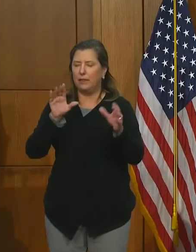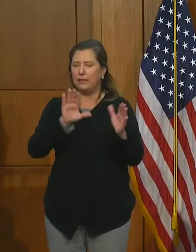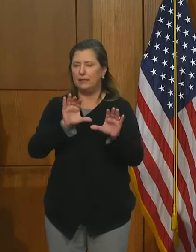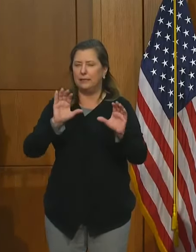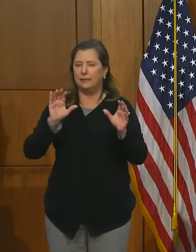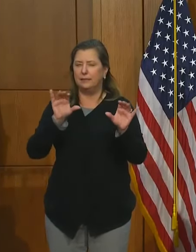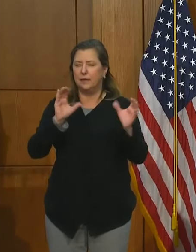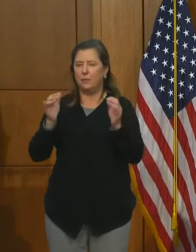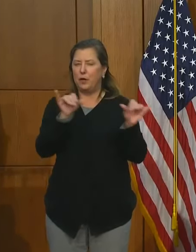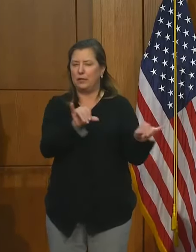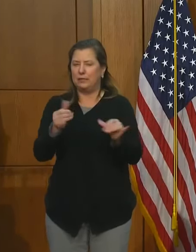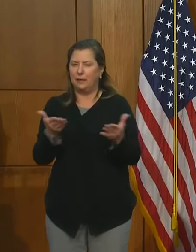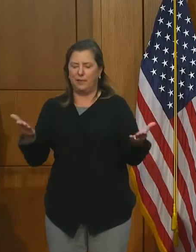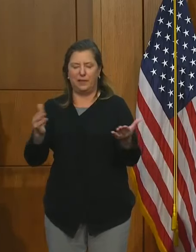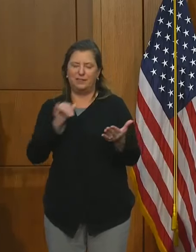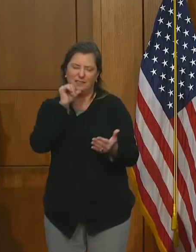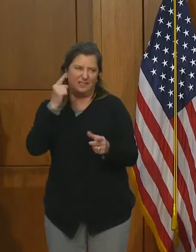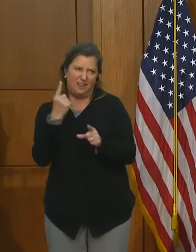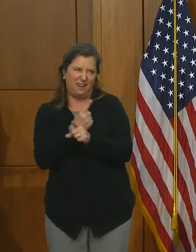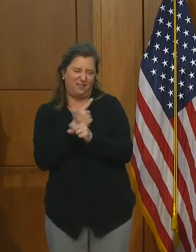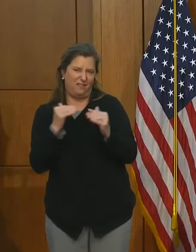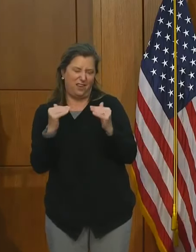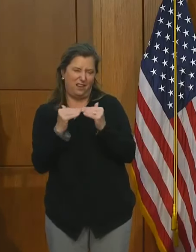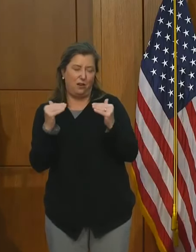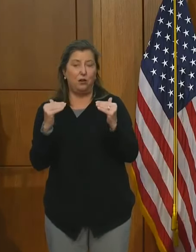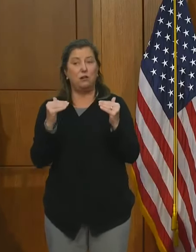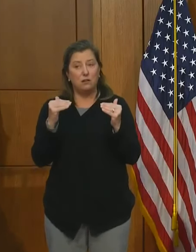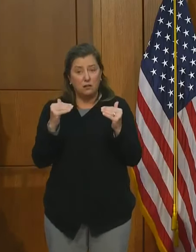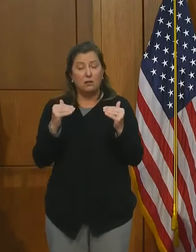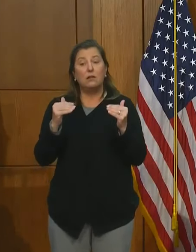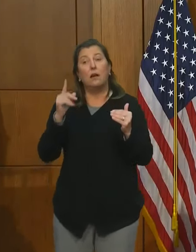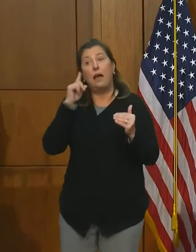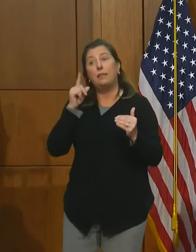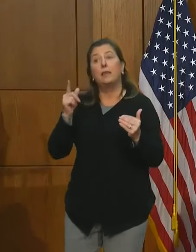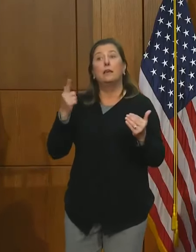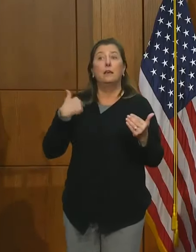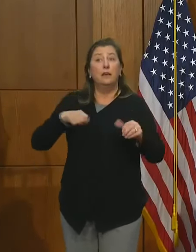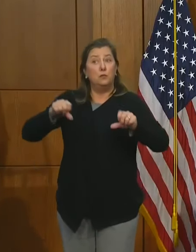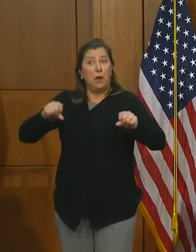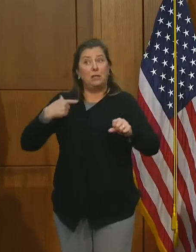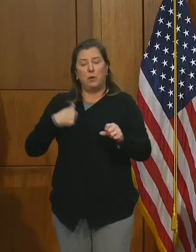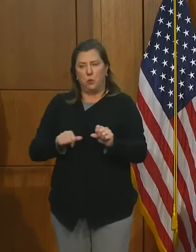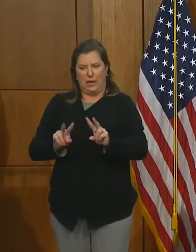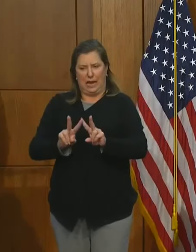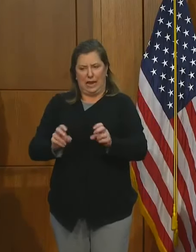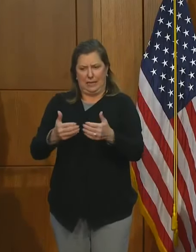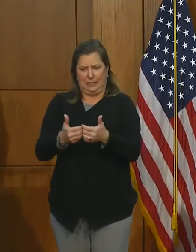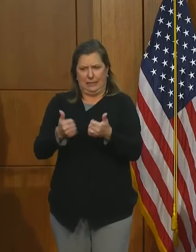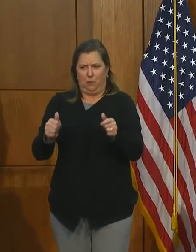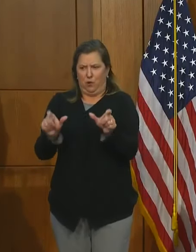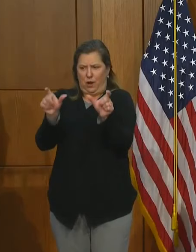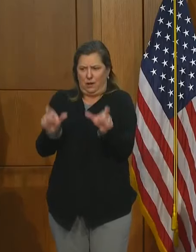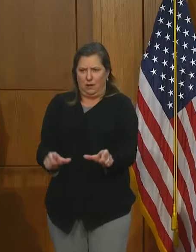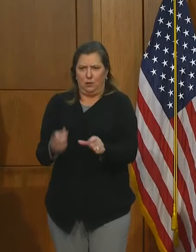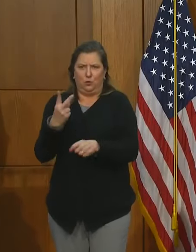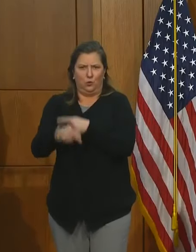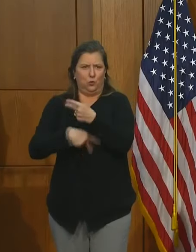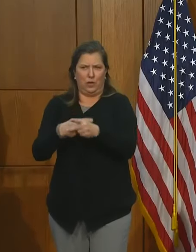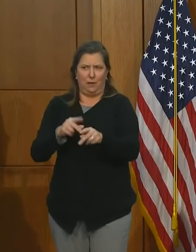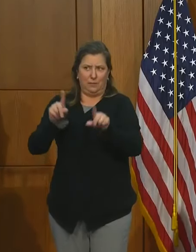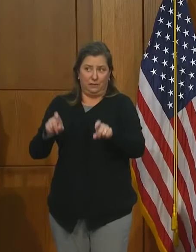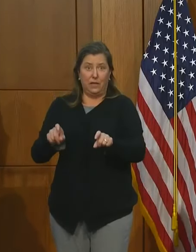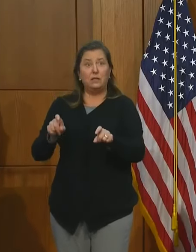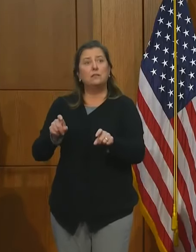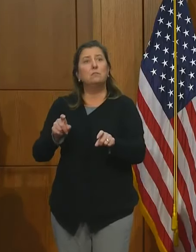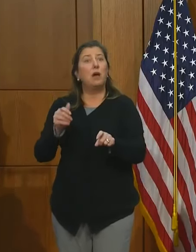apples, I think that's grossly unfair. And I think there's a way in the back end for us to parse those two types of tests out. But if another